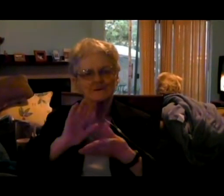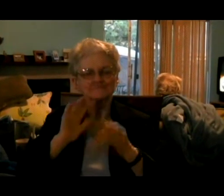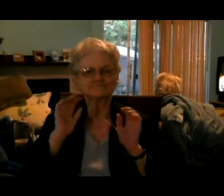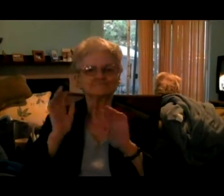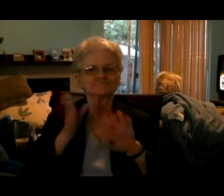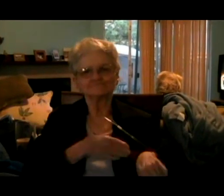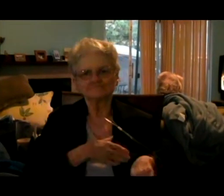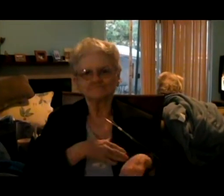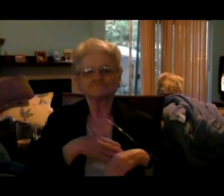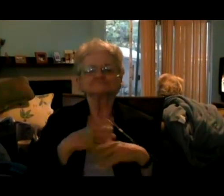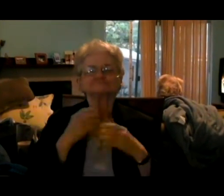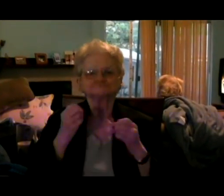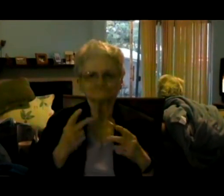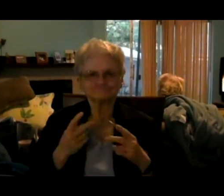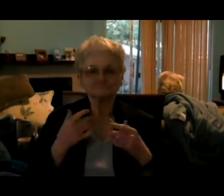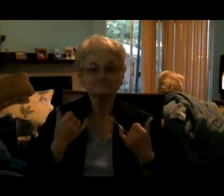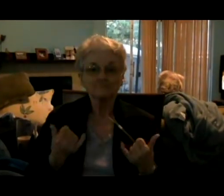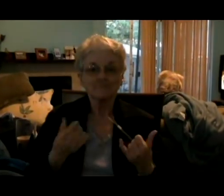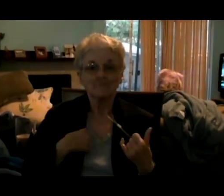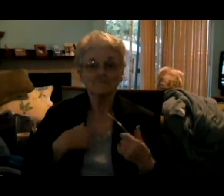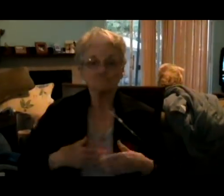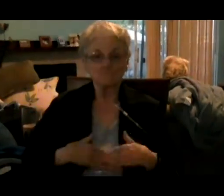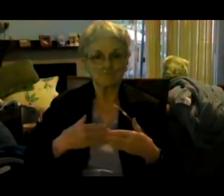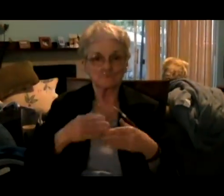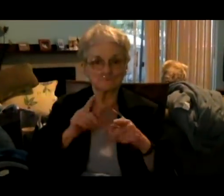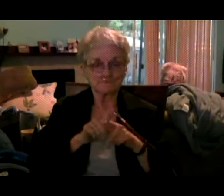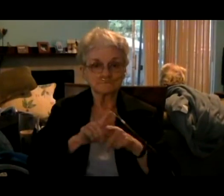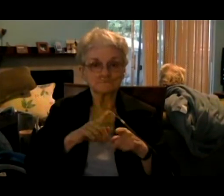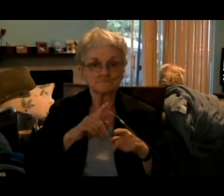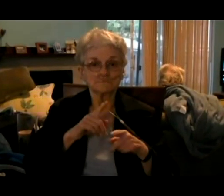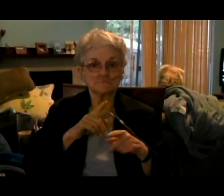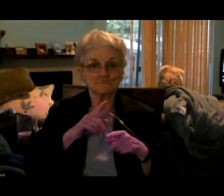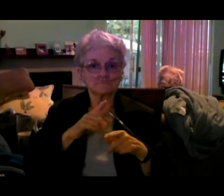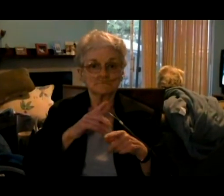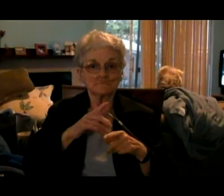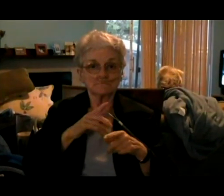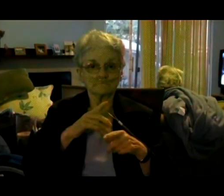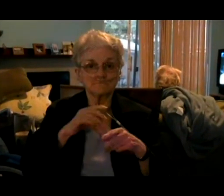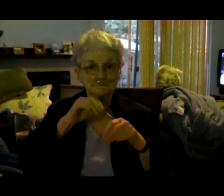So I've got some stories about a couple of different places, but I'll tell you about those later.